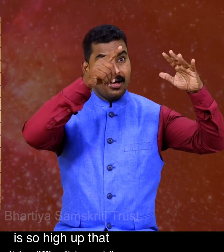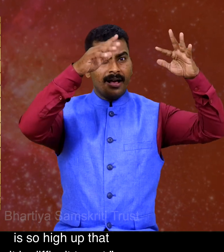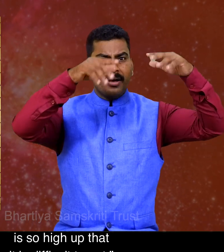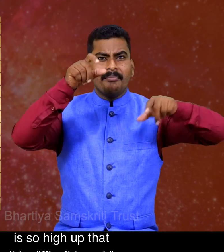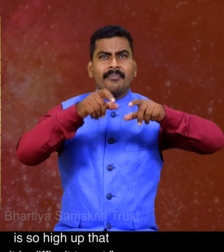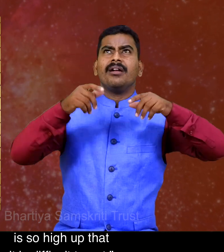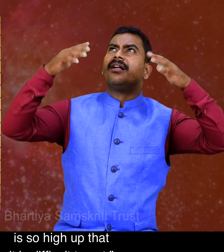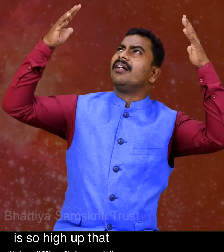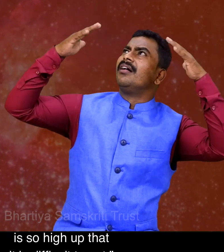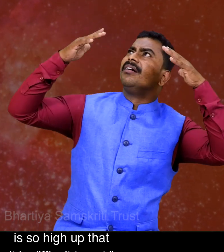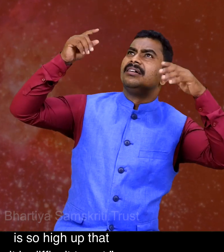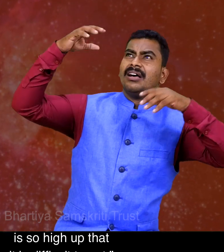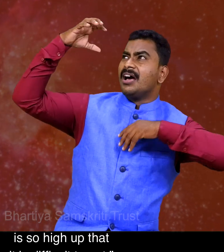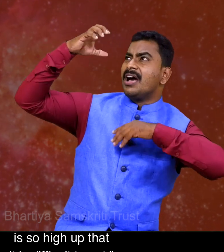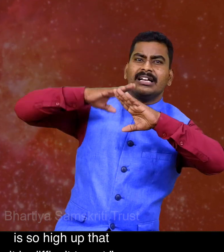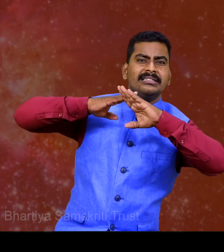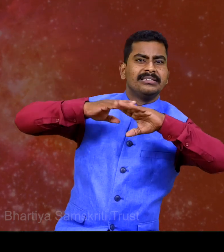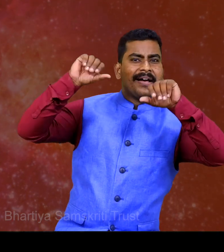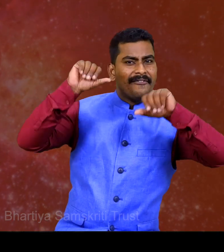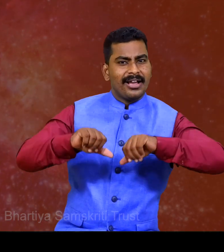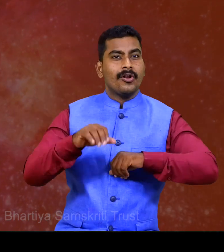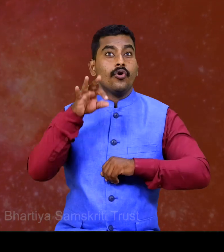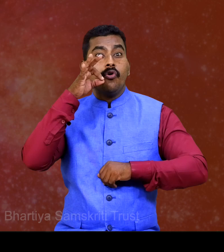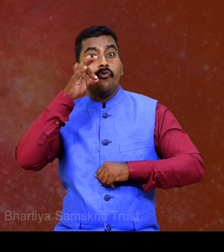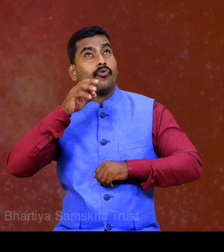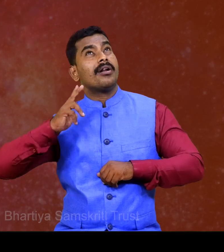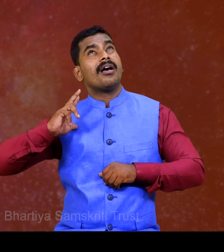up that it is difficult to get."